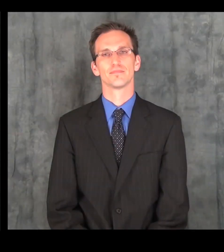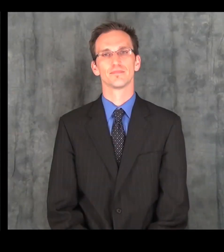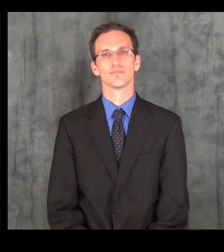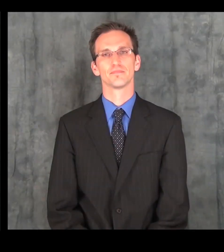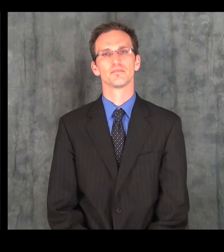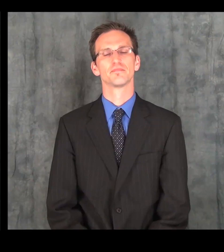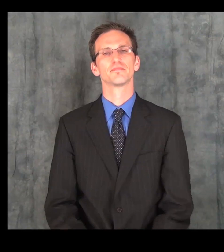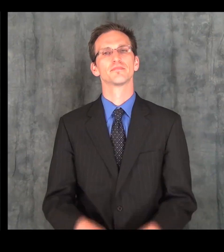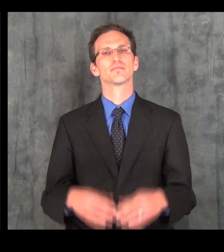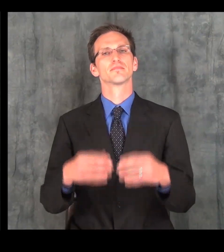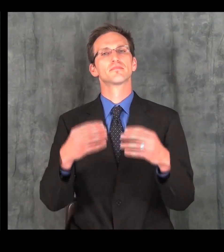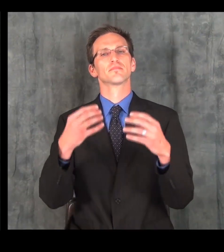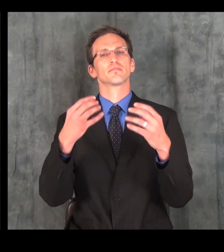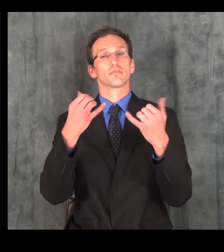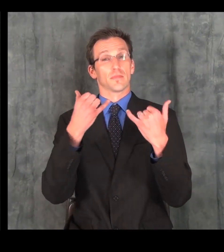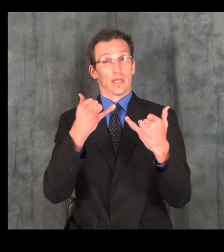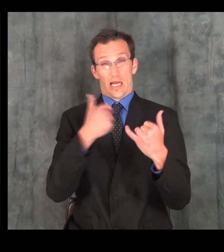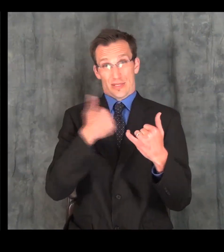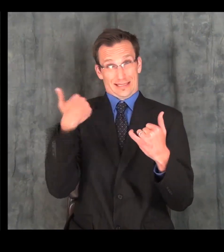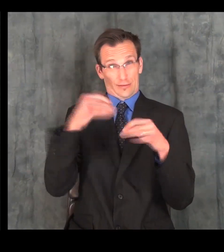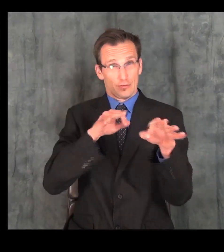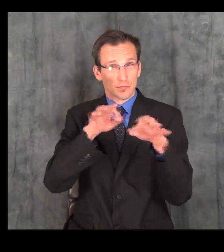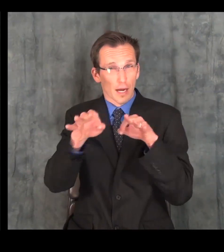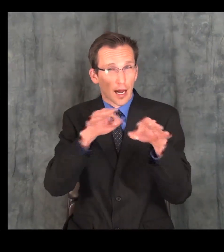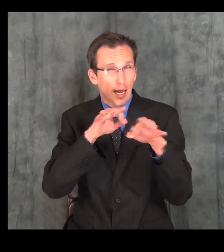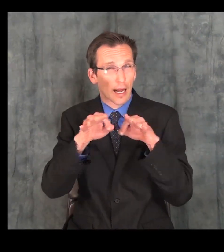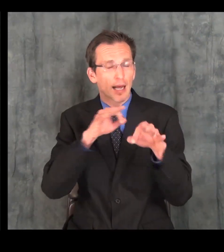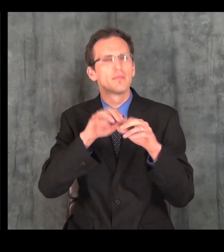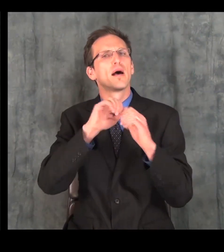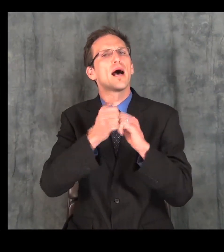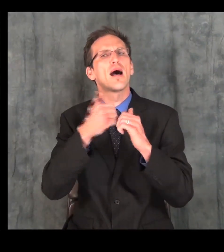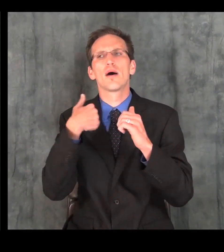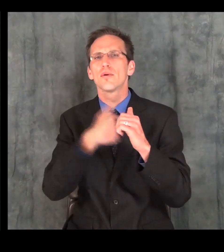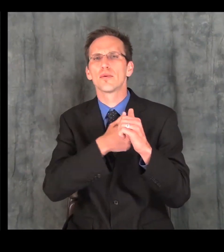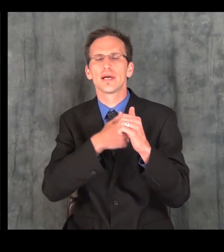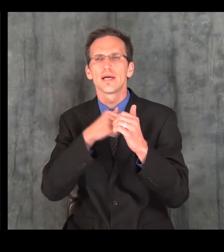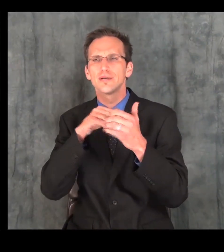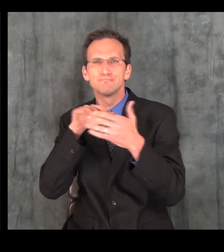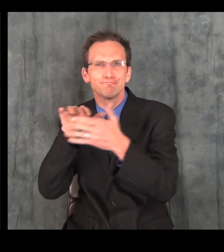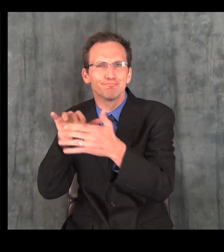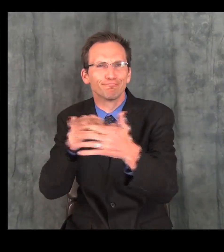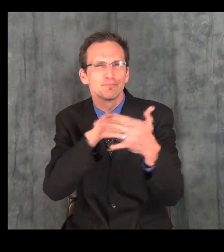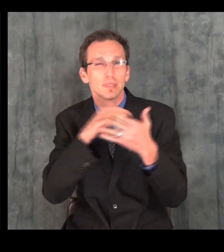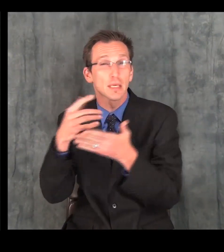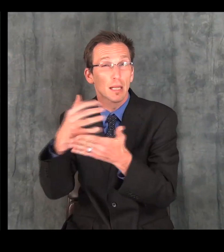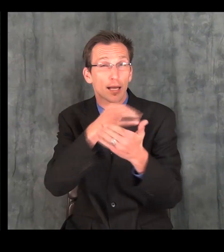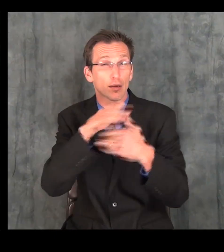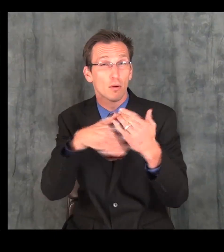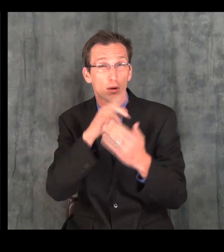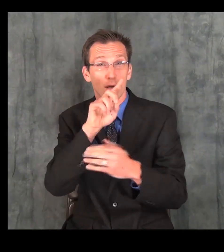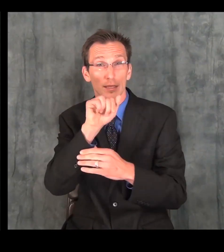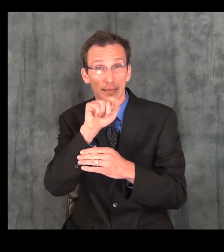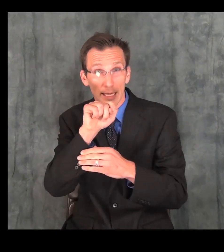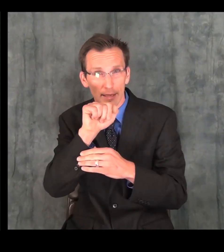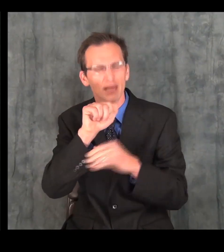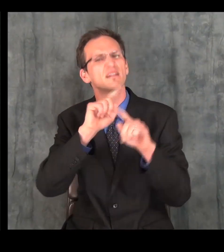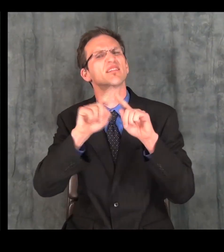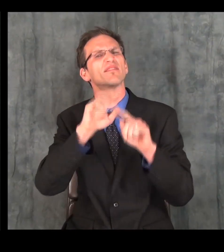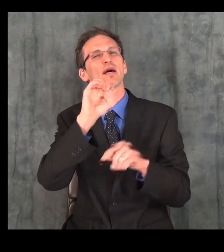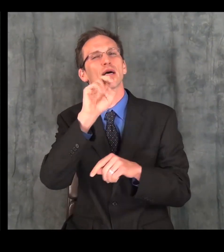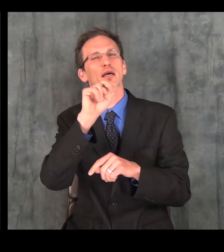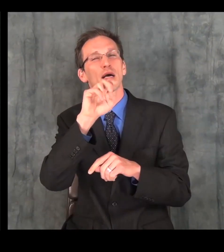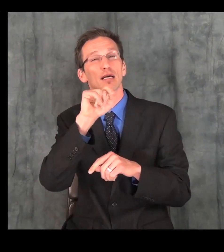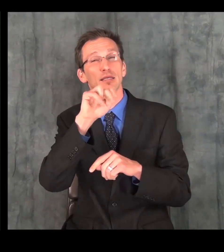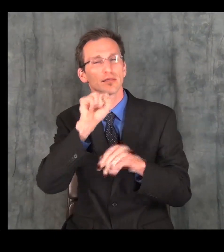So now that I've described how we collected the data and all of the conditions that we put in place, let me talk to you